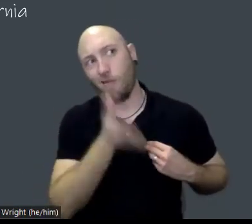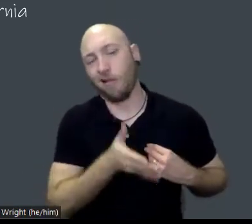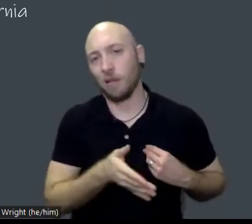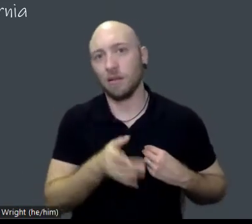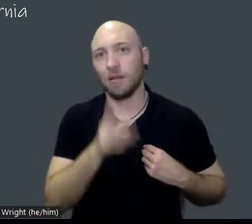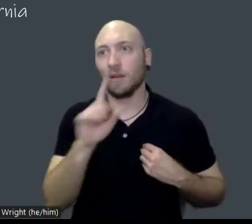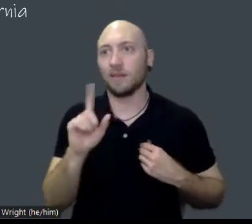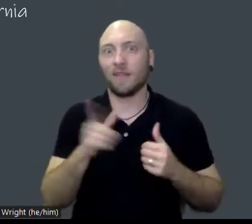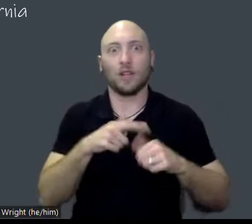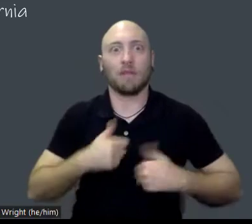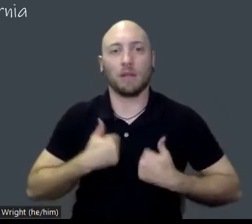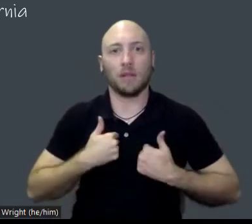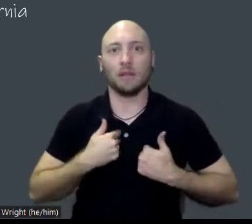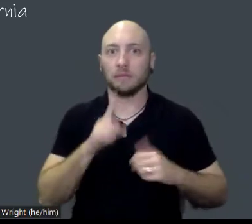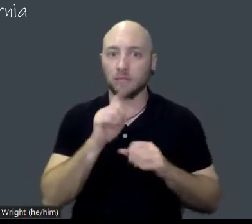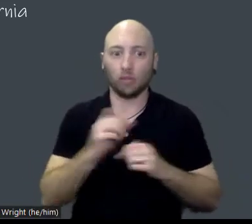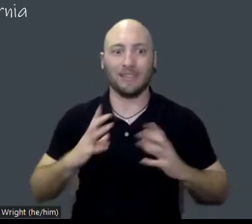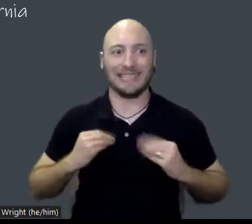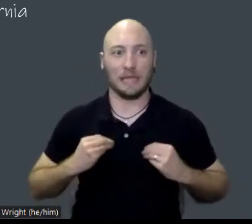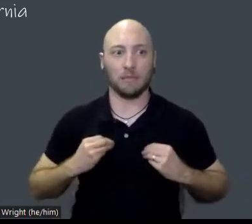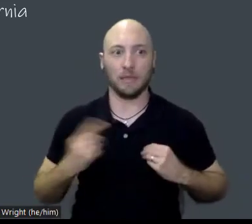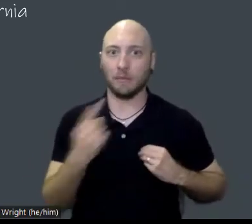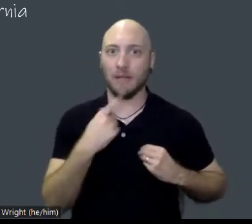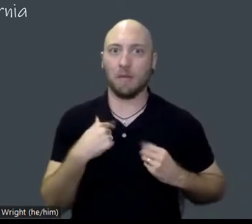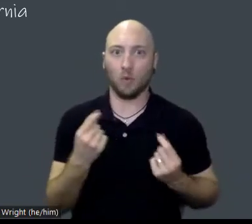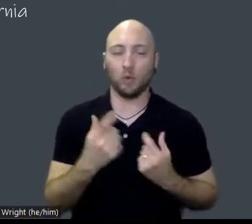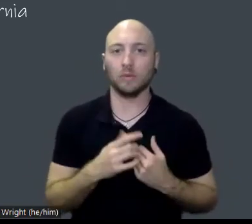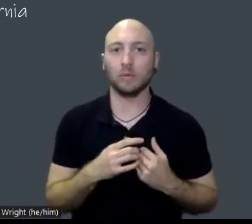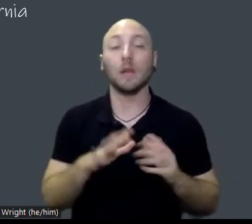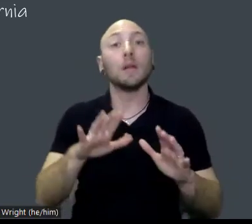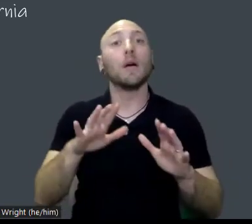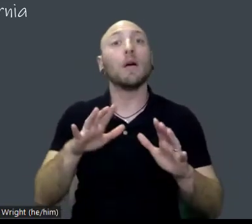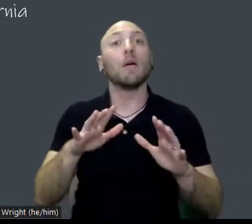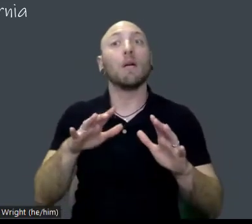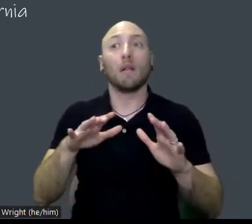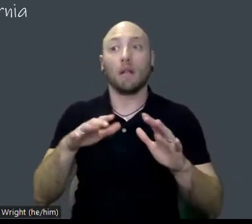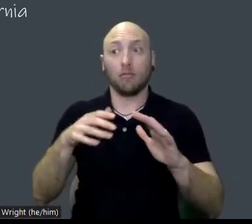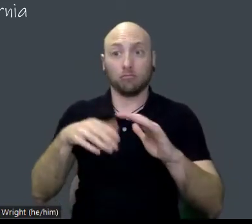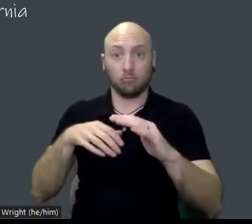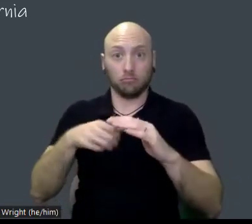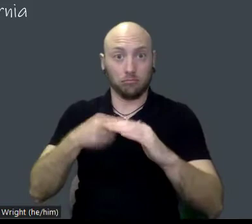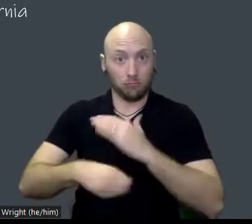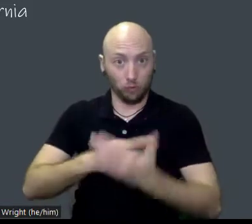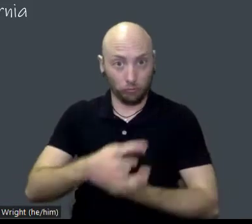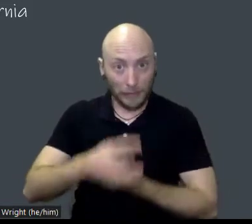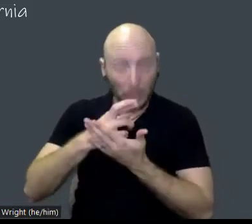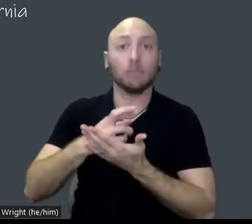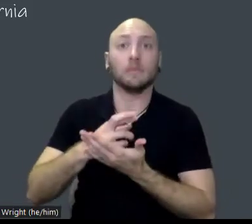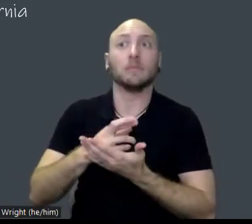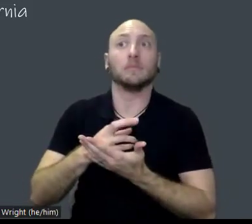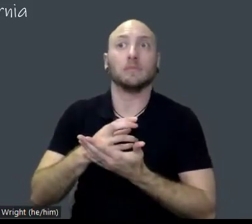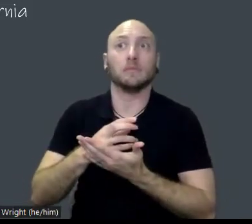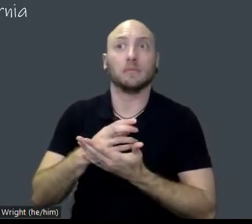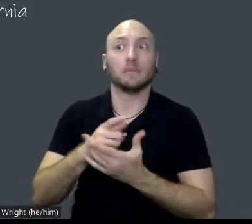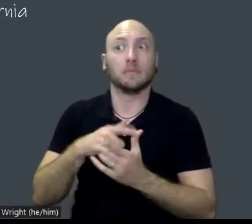direction. And then what changed for me in the program, and what got me actually